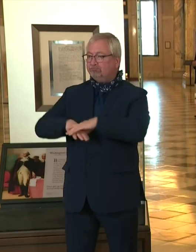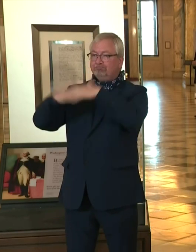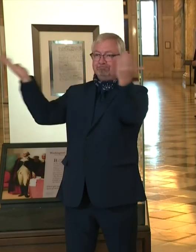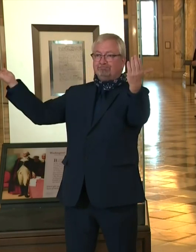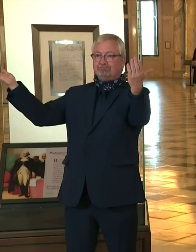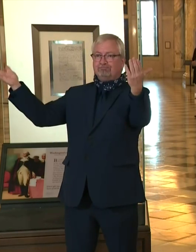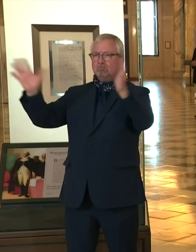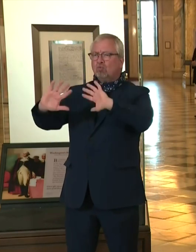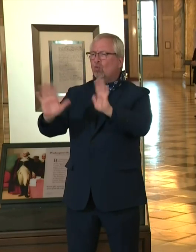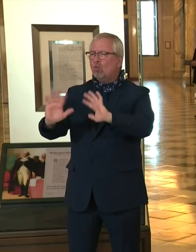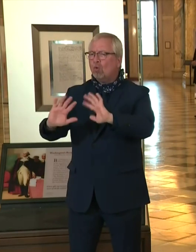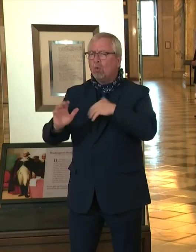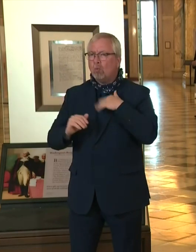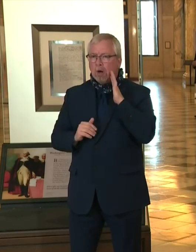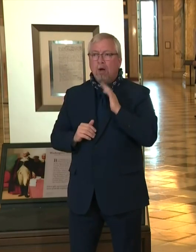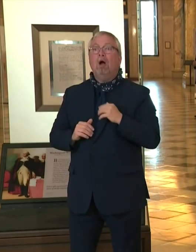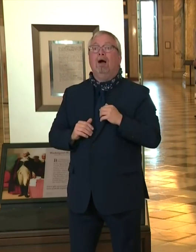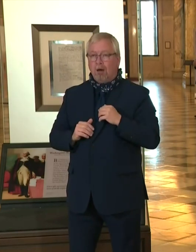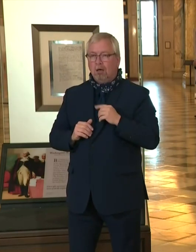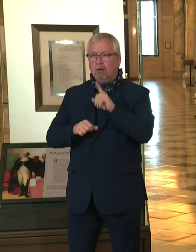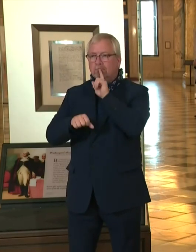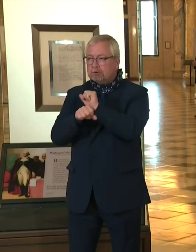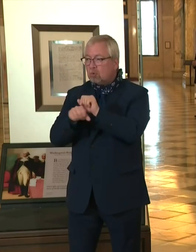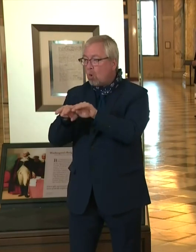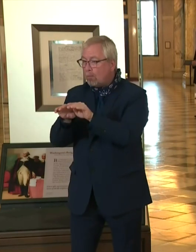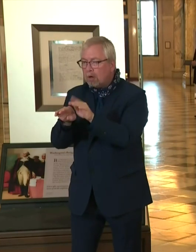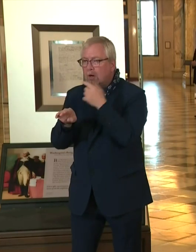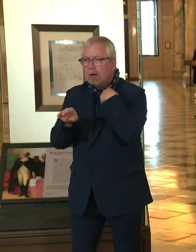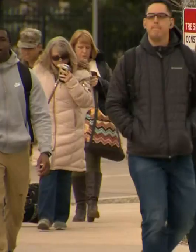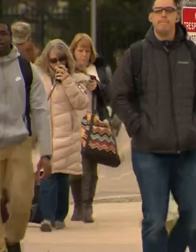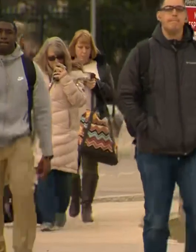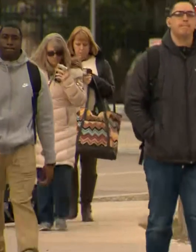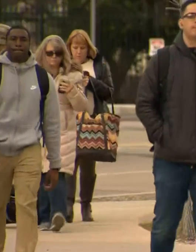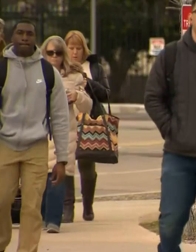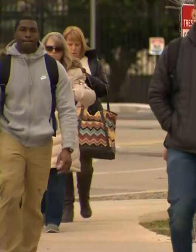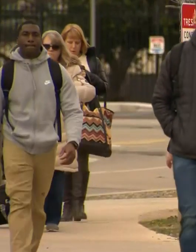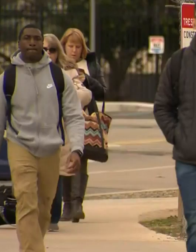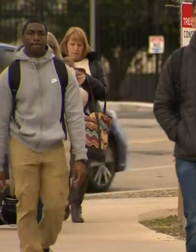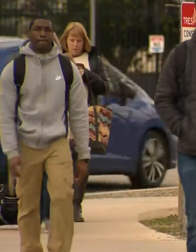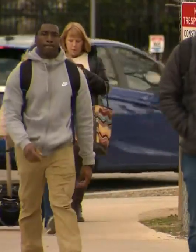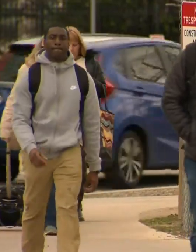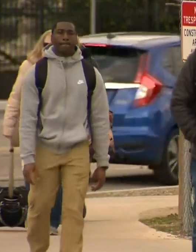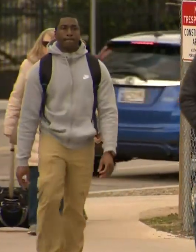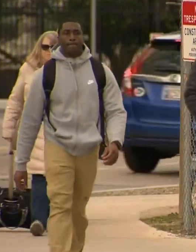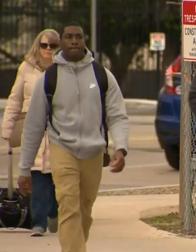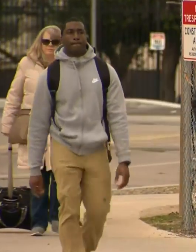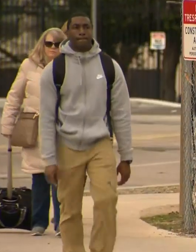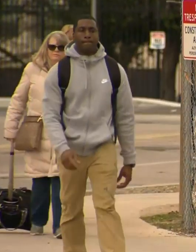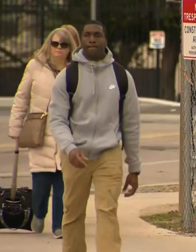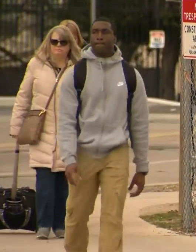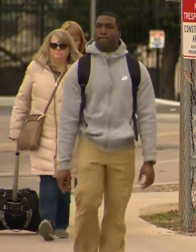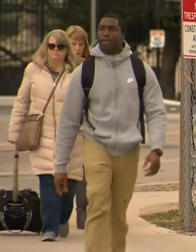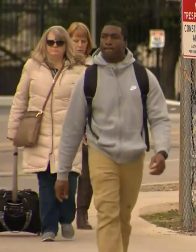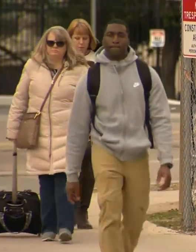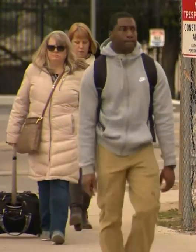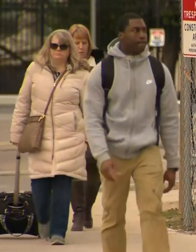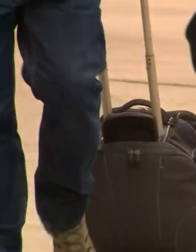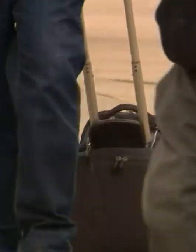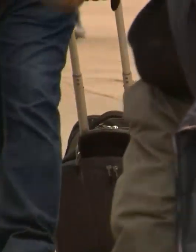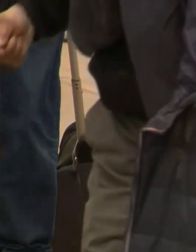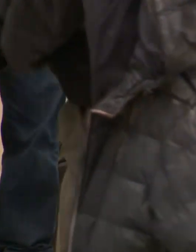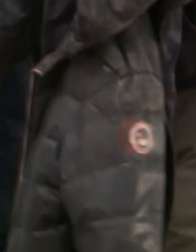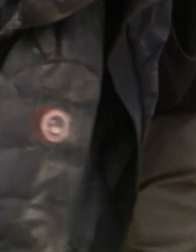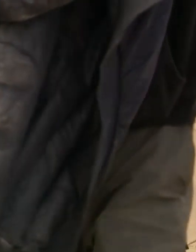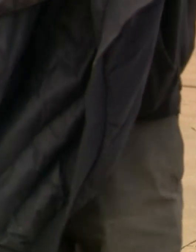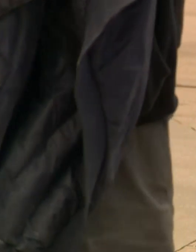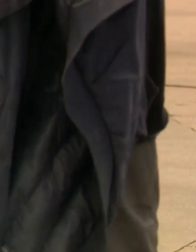like and maybe start considering when the first steps might take place. Maryland has also stepped up contact tracing to find out